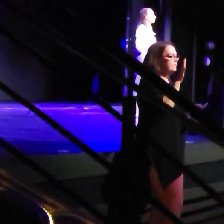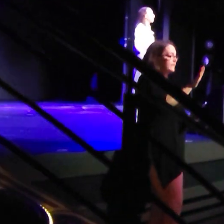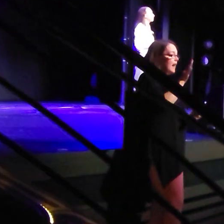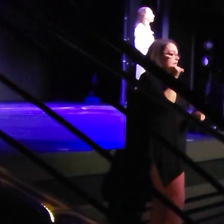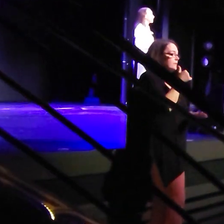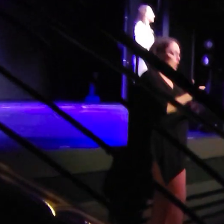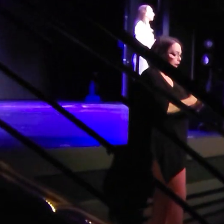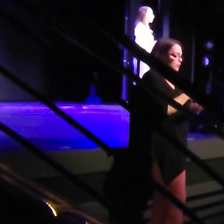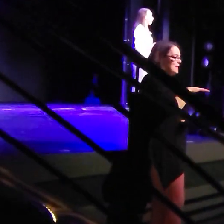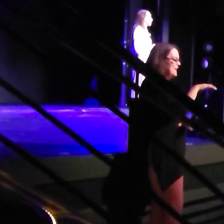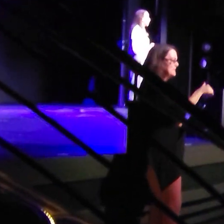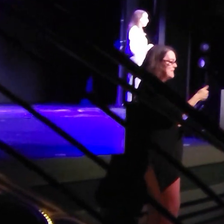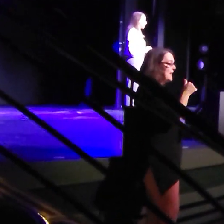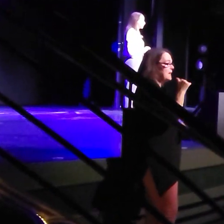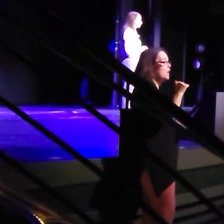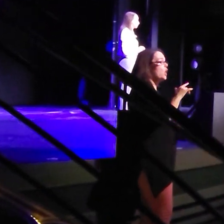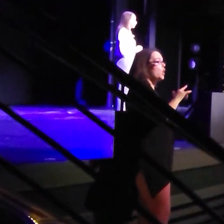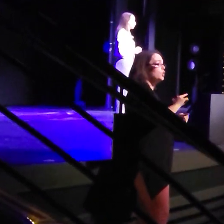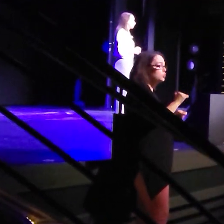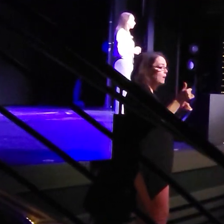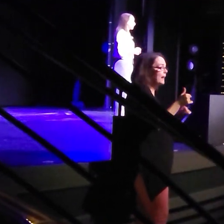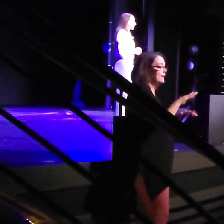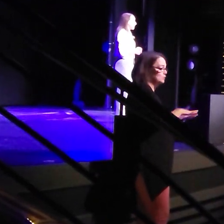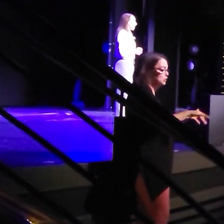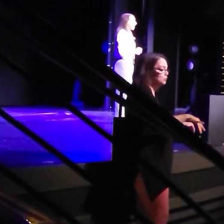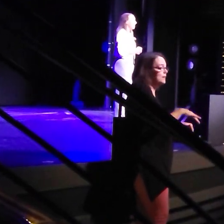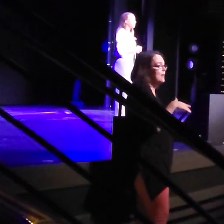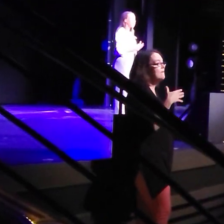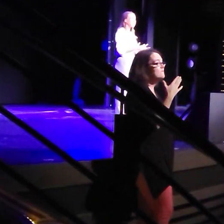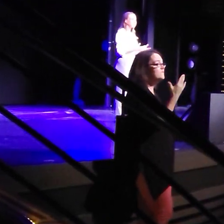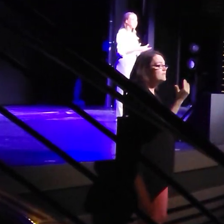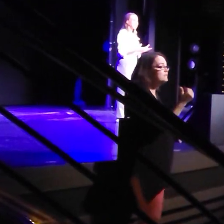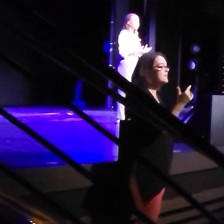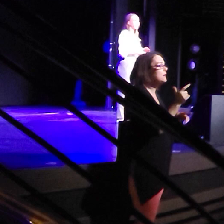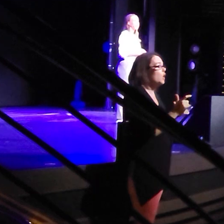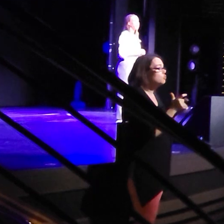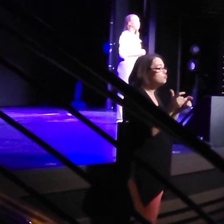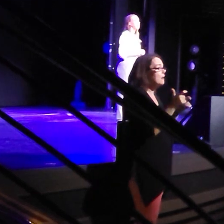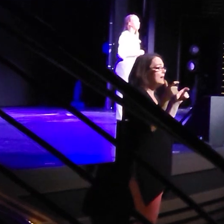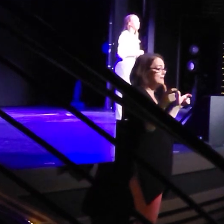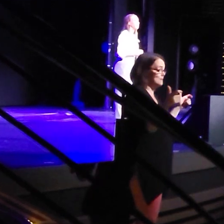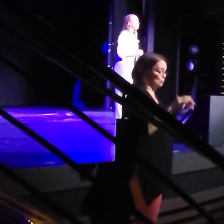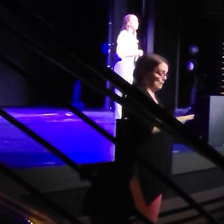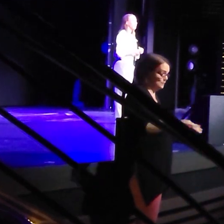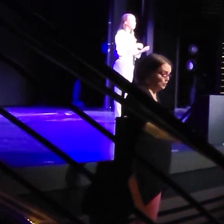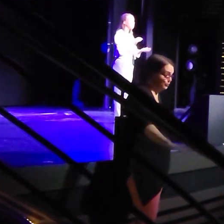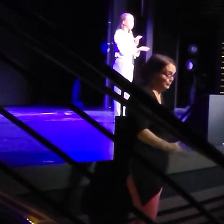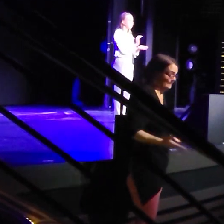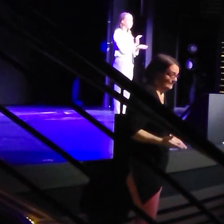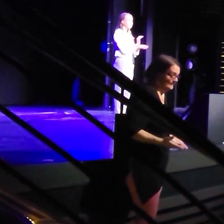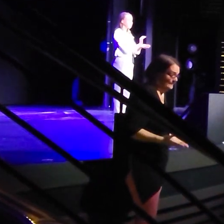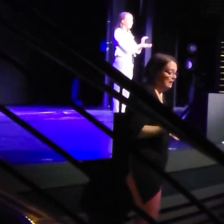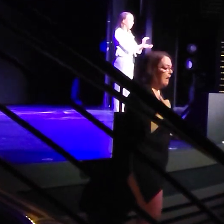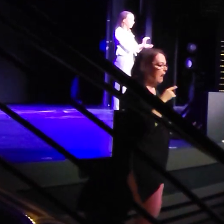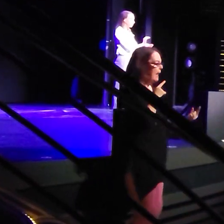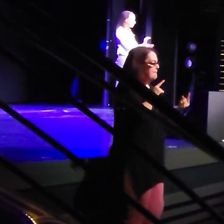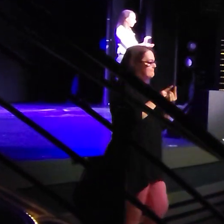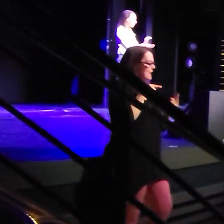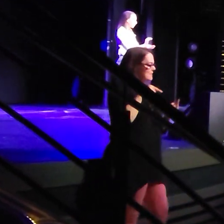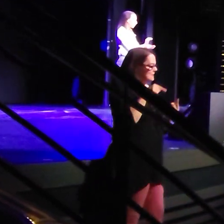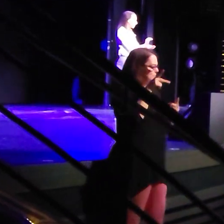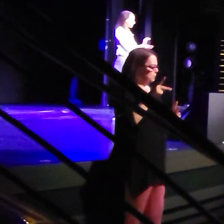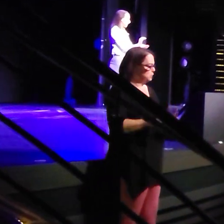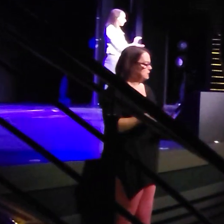grandchildren, and 15 great-grandchildren. I met this guest earlier in the cruise when she gifted me a